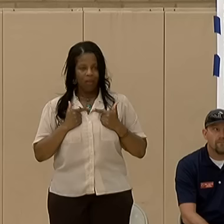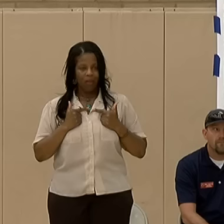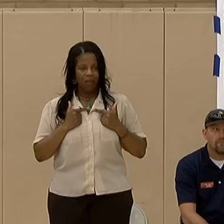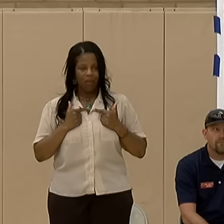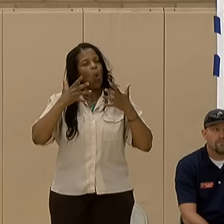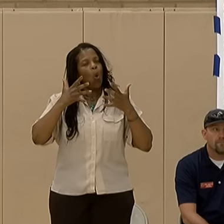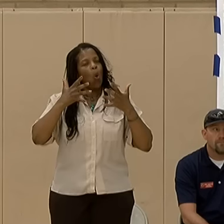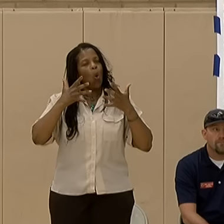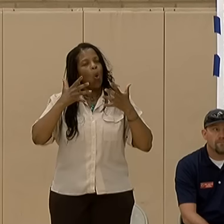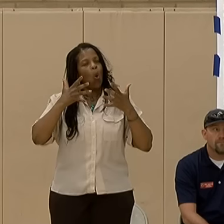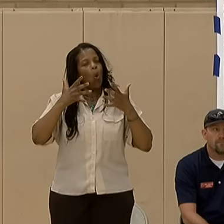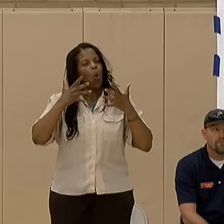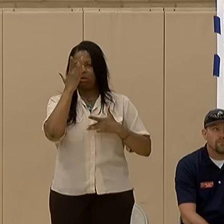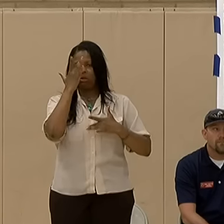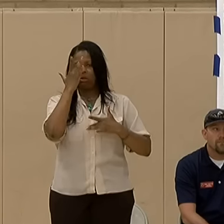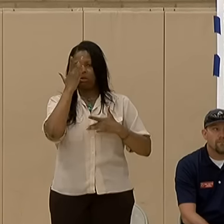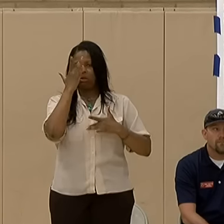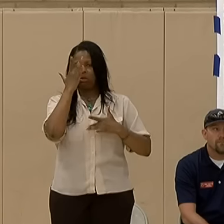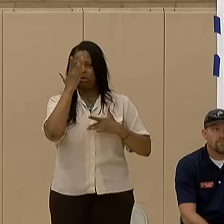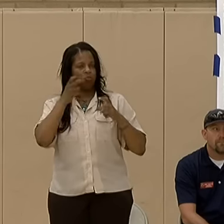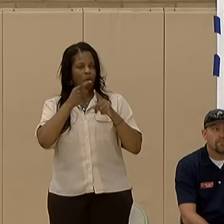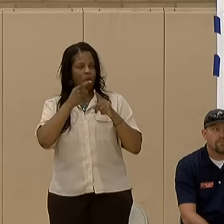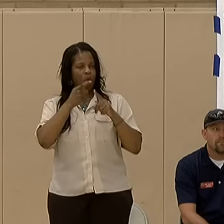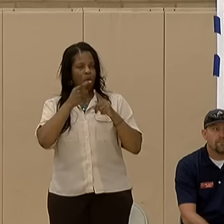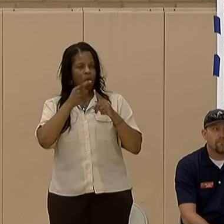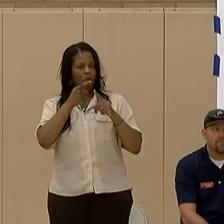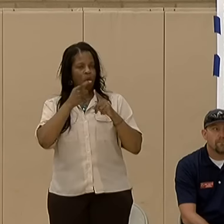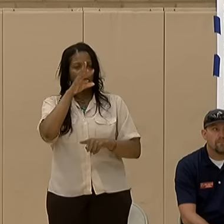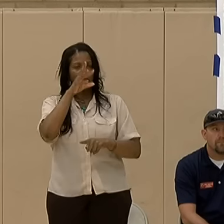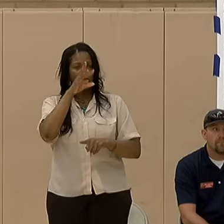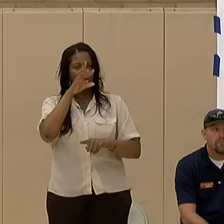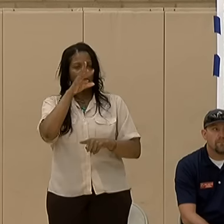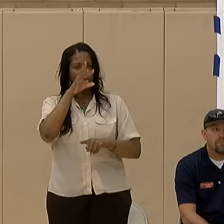effects. We're also going to talk about water,